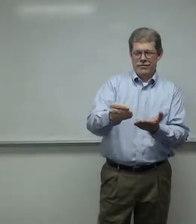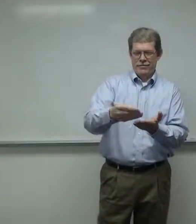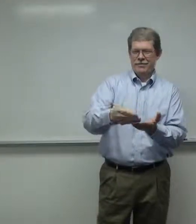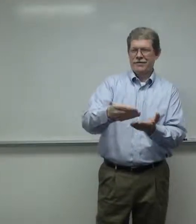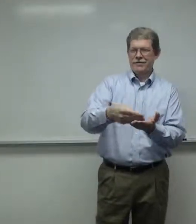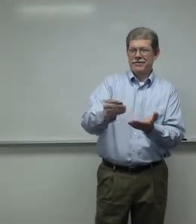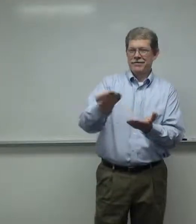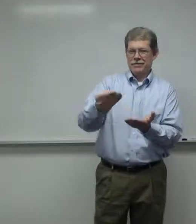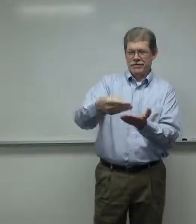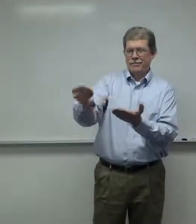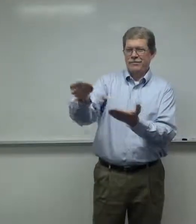Shopping.